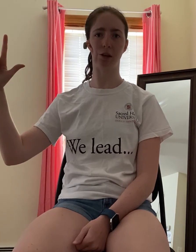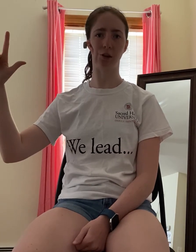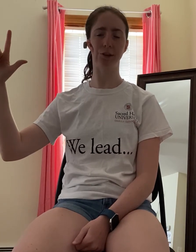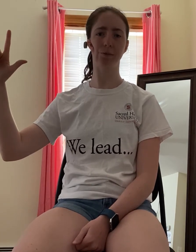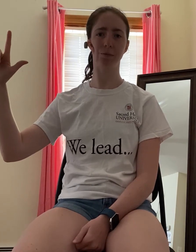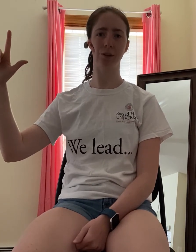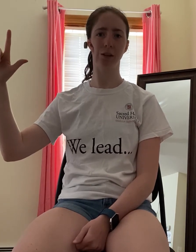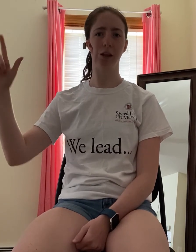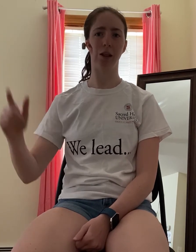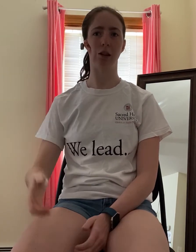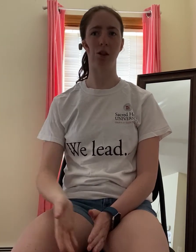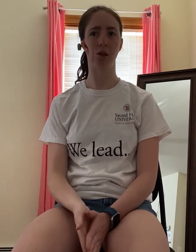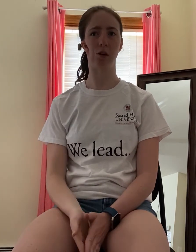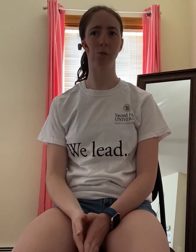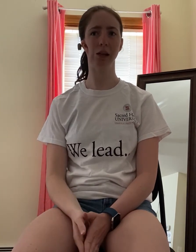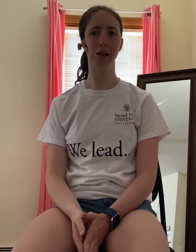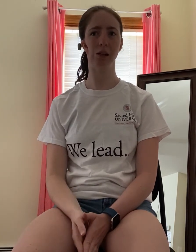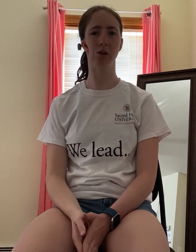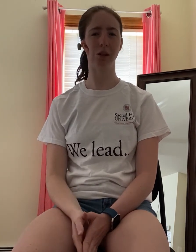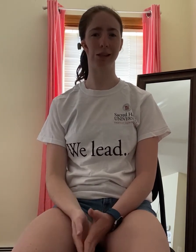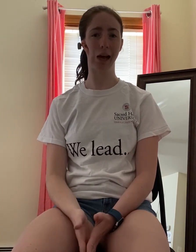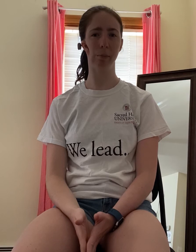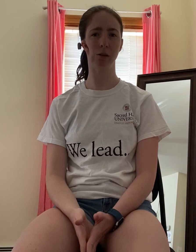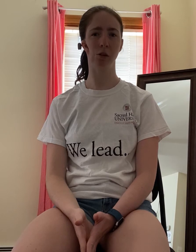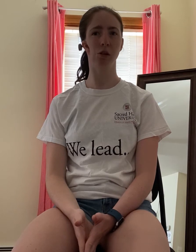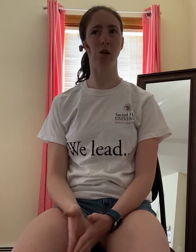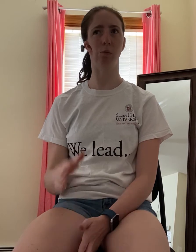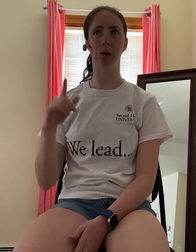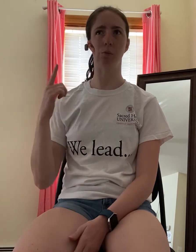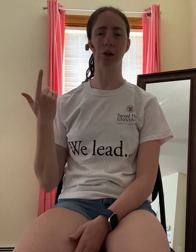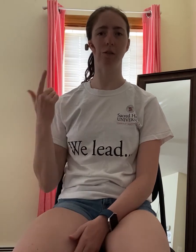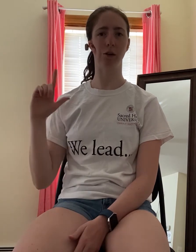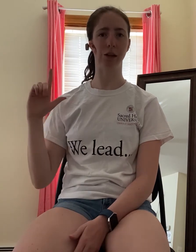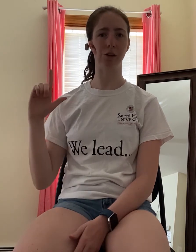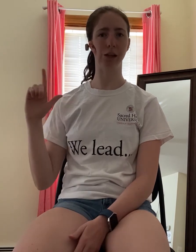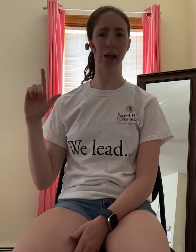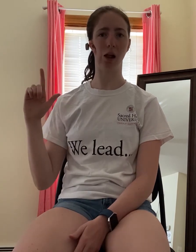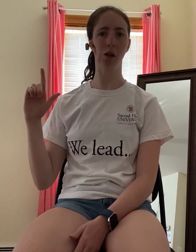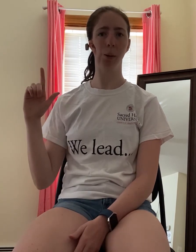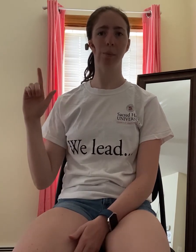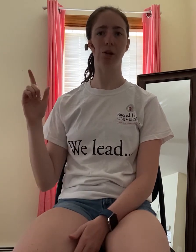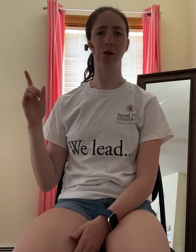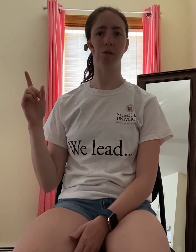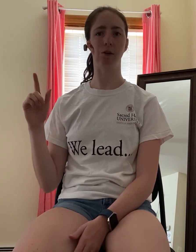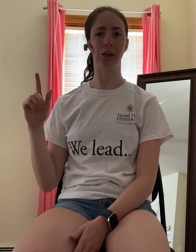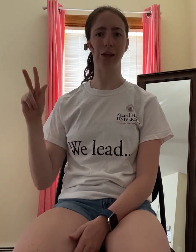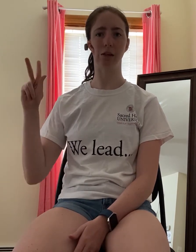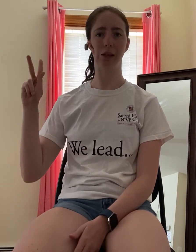arc. And then the third way is called the tap. So it wouldn't work for a letter like L, but you can do it for like